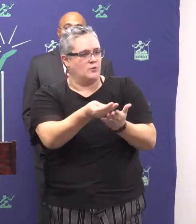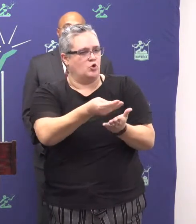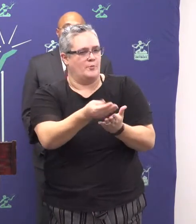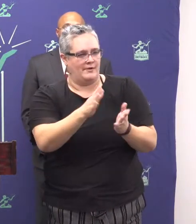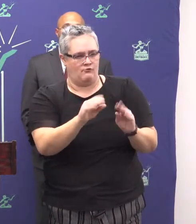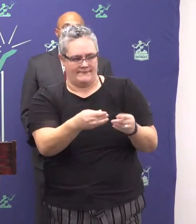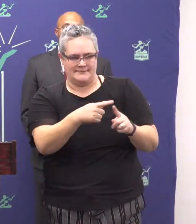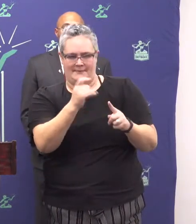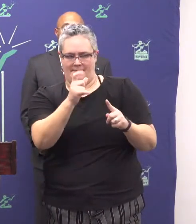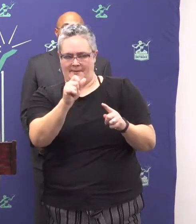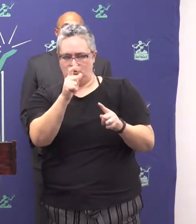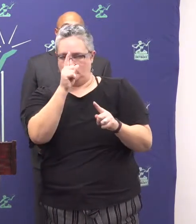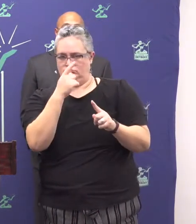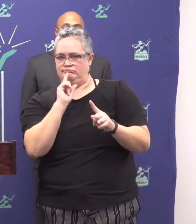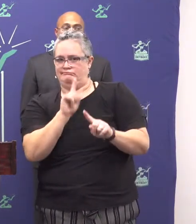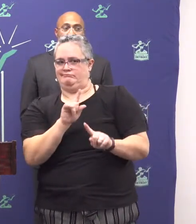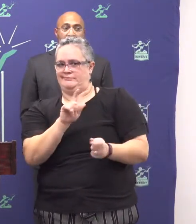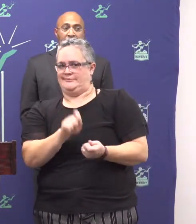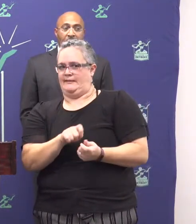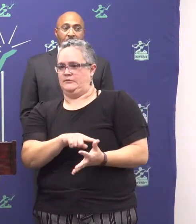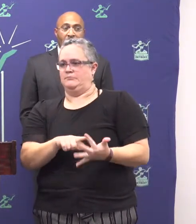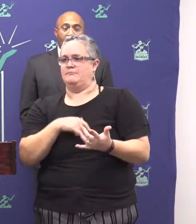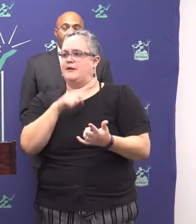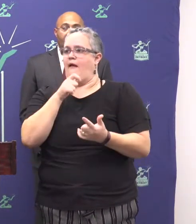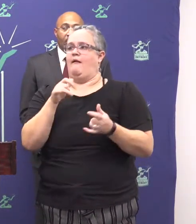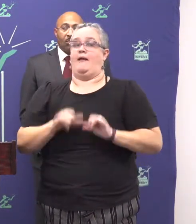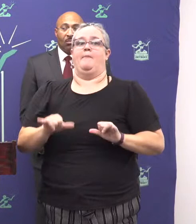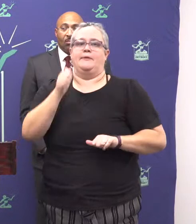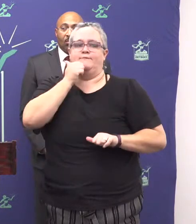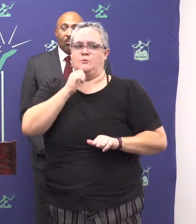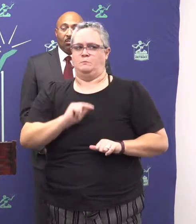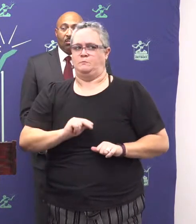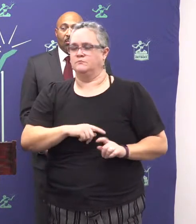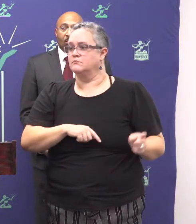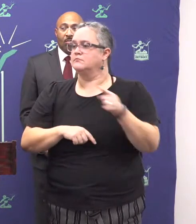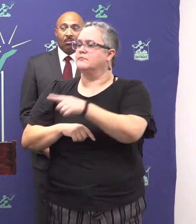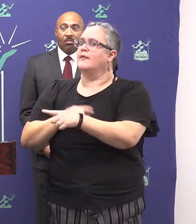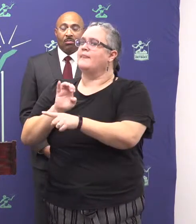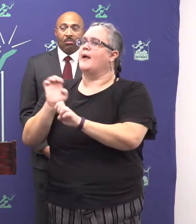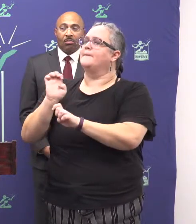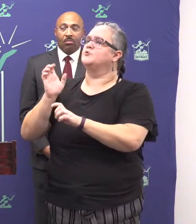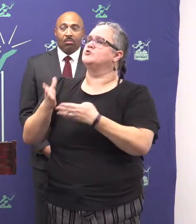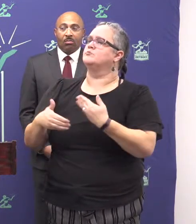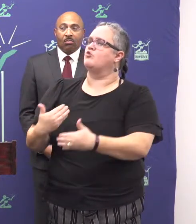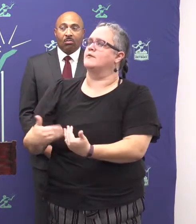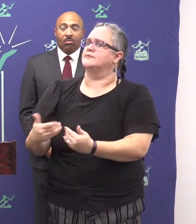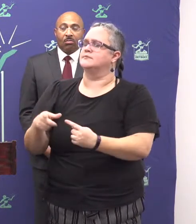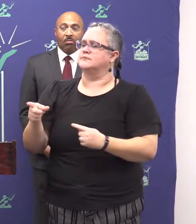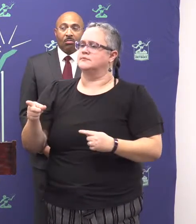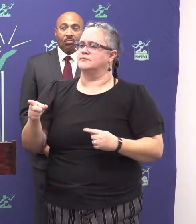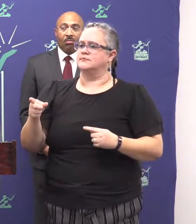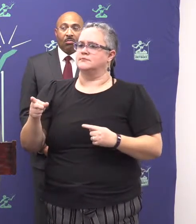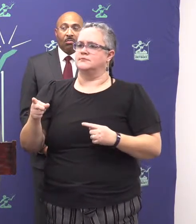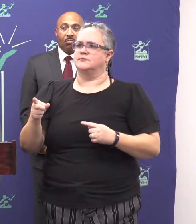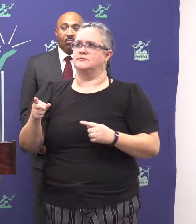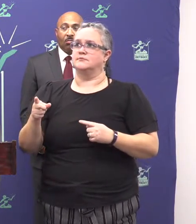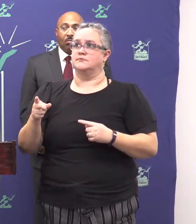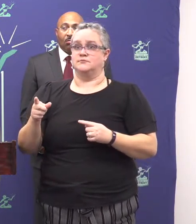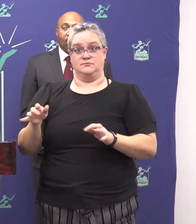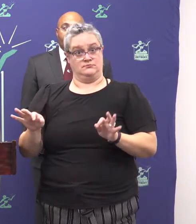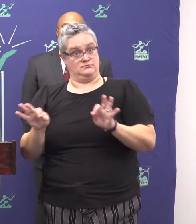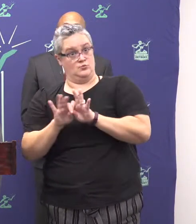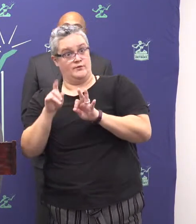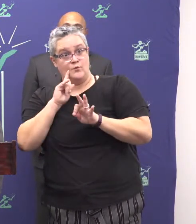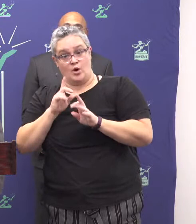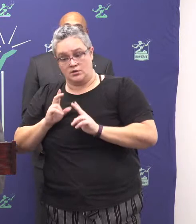common way of doing things. Was that emergency process, essential in speeding up